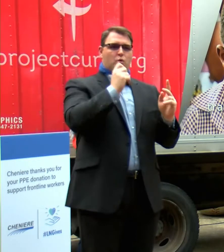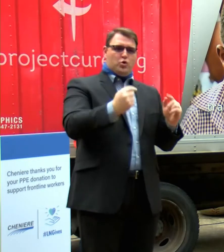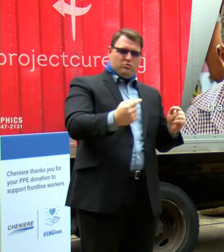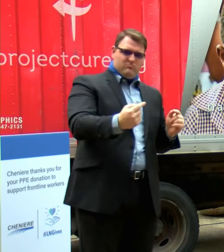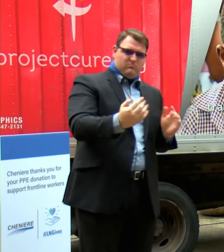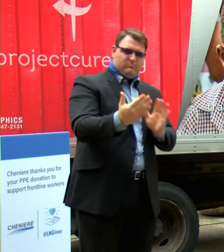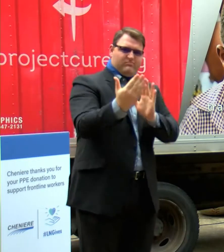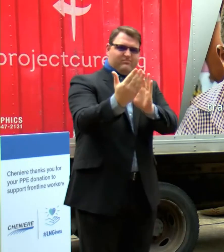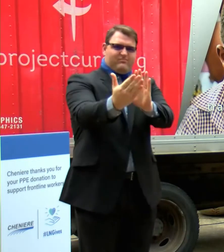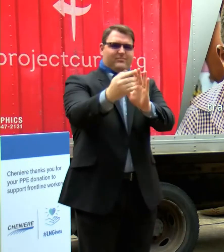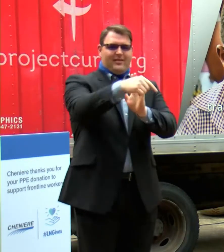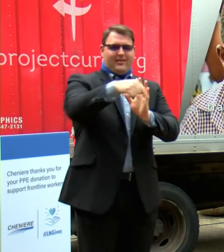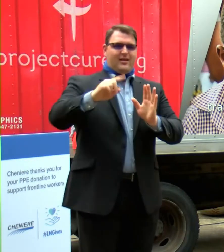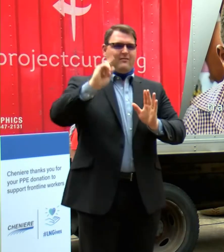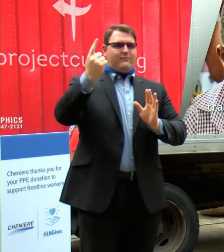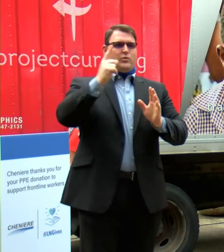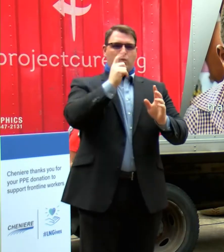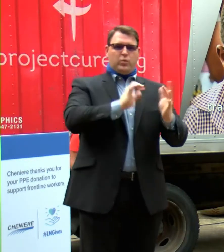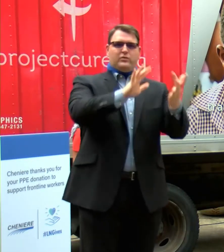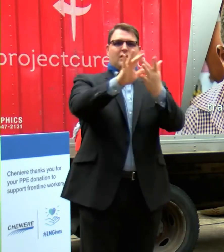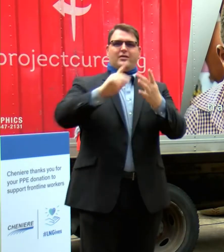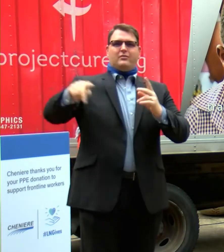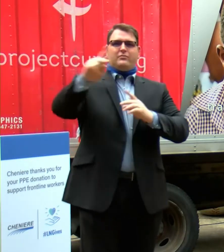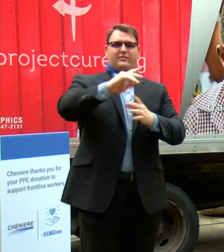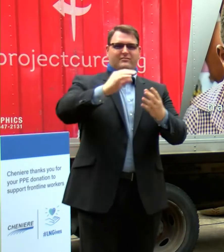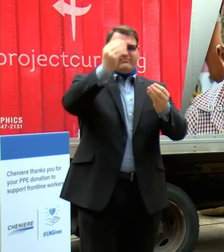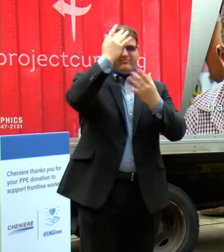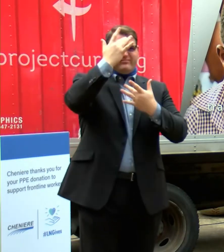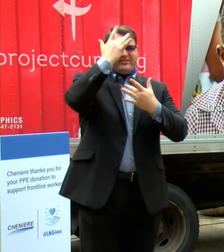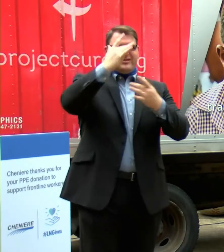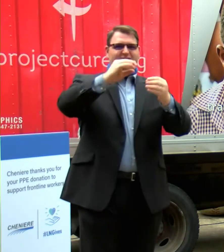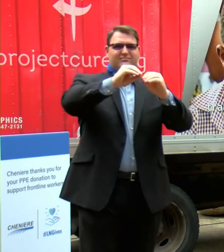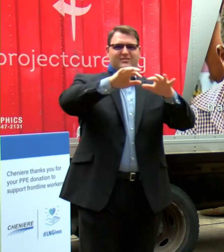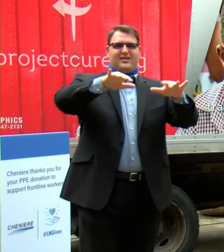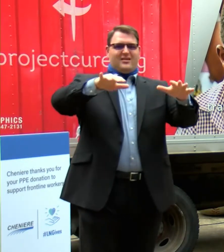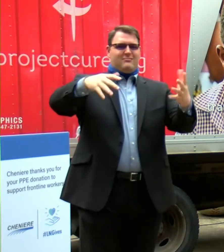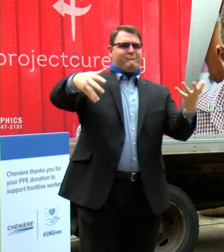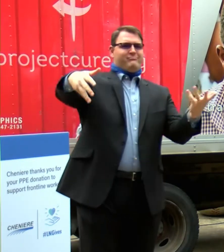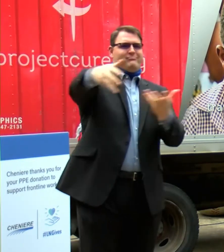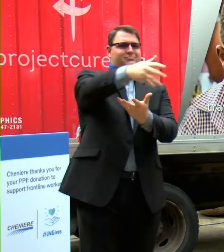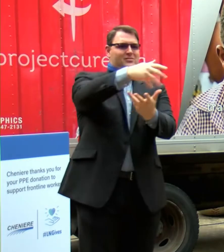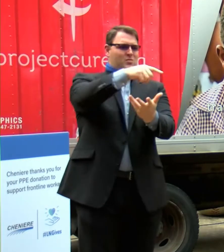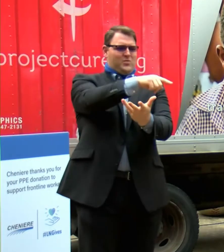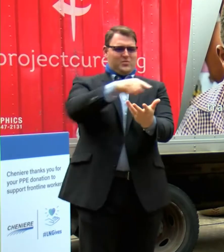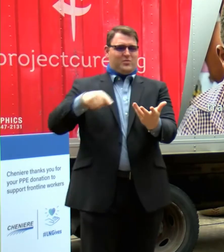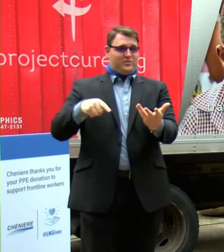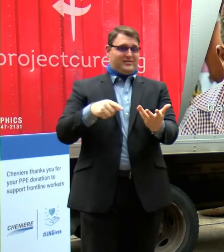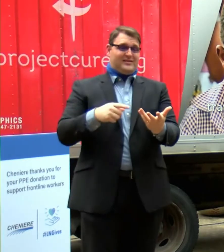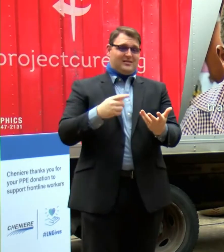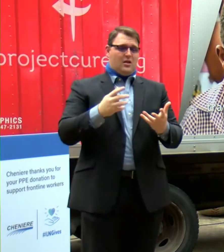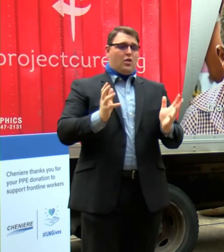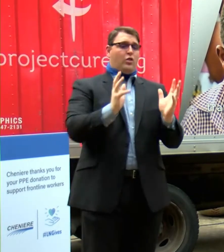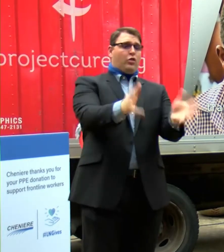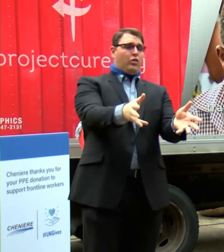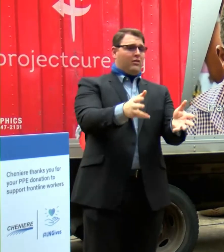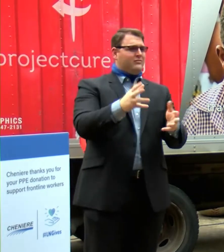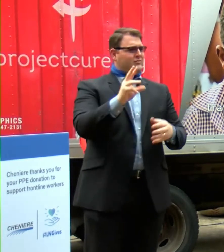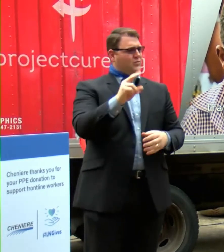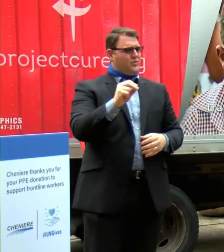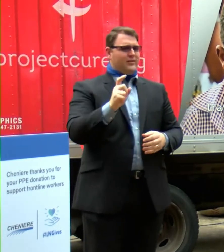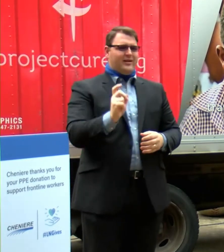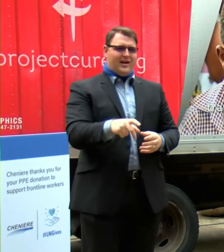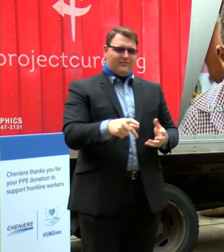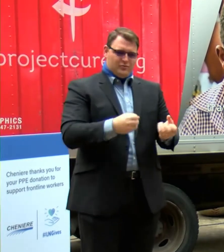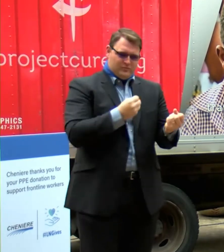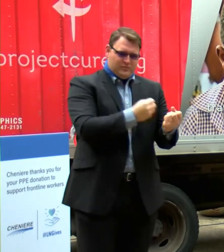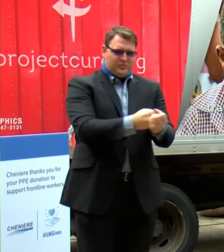pandemic for us and in our surrounding areas. We can't let them be out there without proper PPE. And so that is why we are here today doing what we're